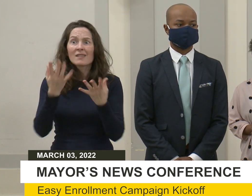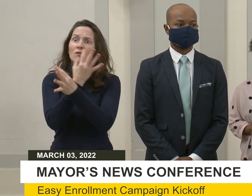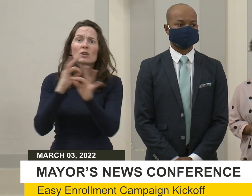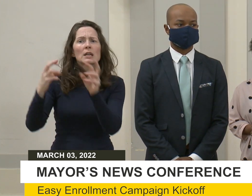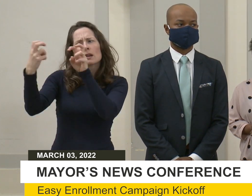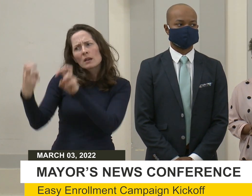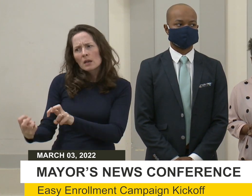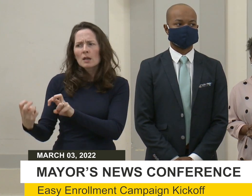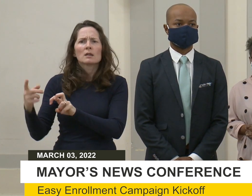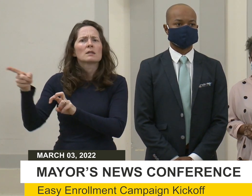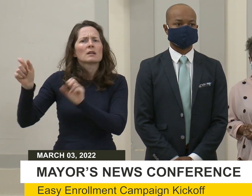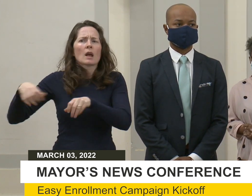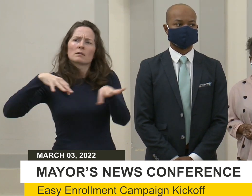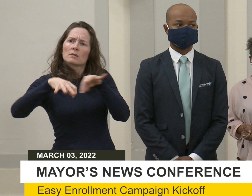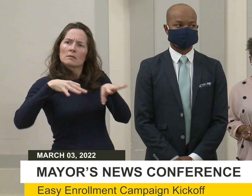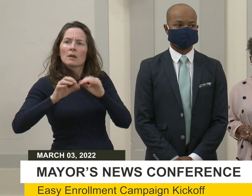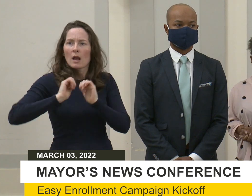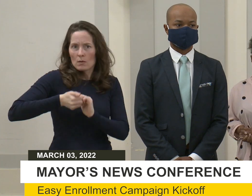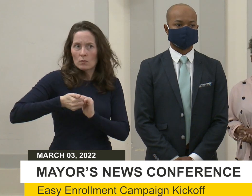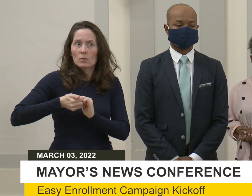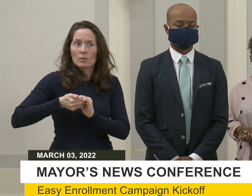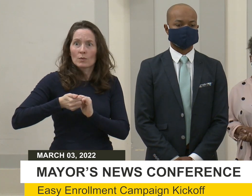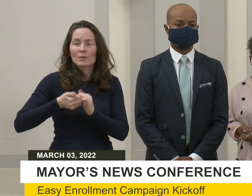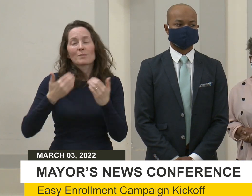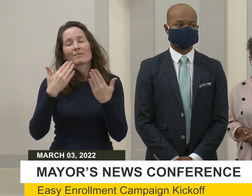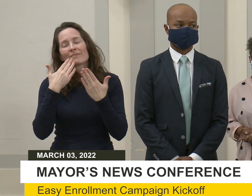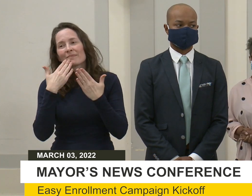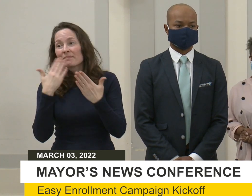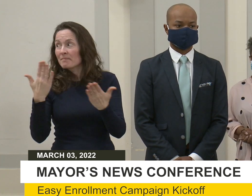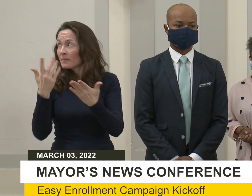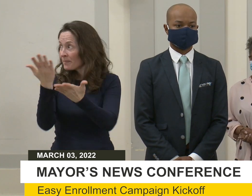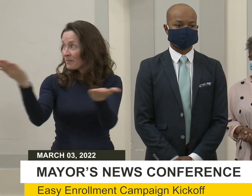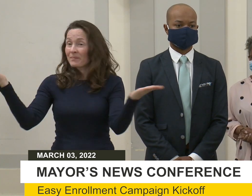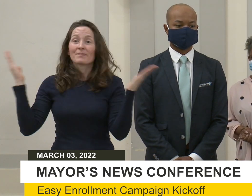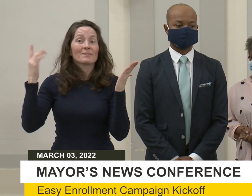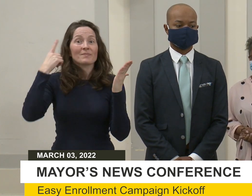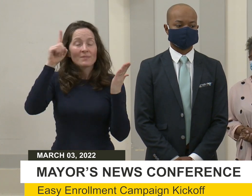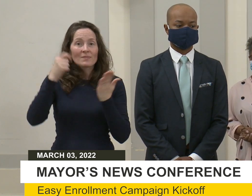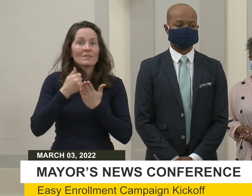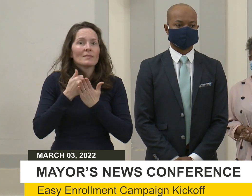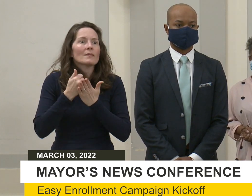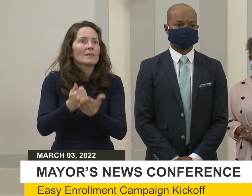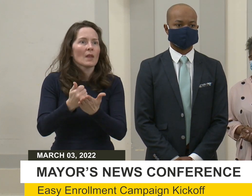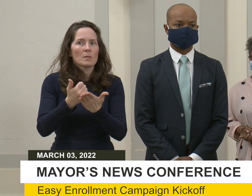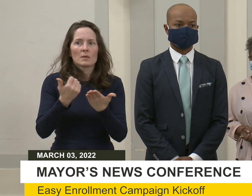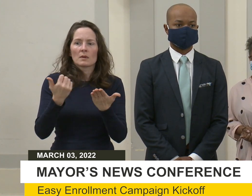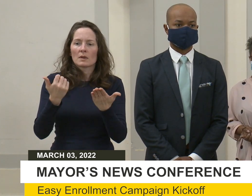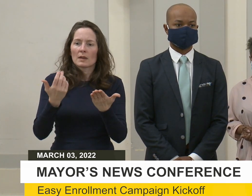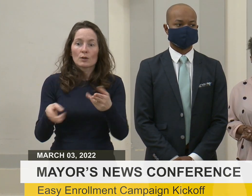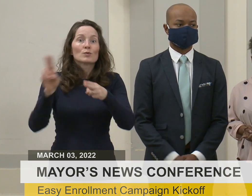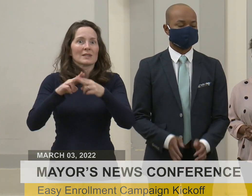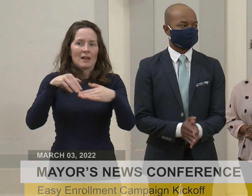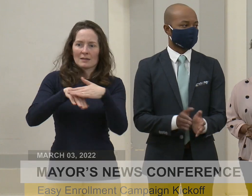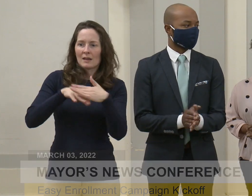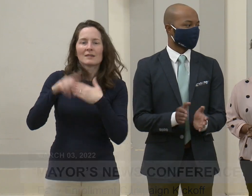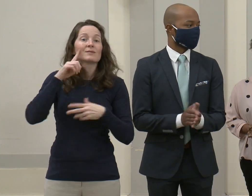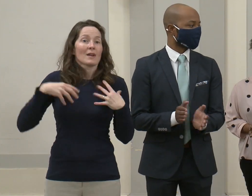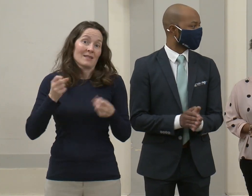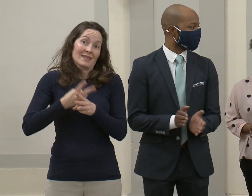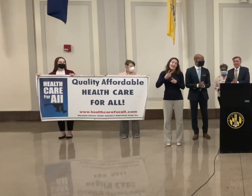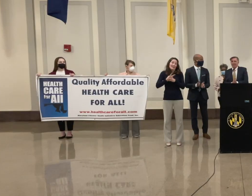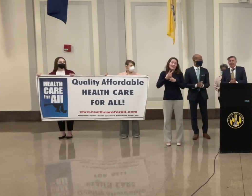you, Maryland Health Connection, for helping to bring more equitable access to care to residents here in Baltimore City.